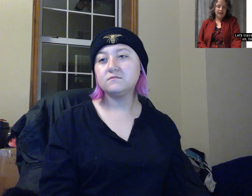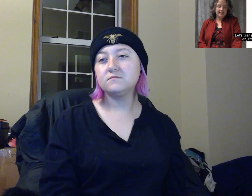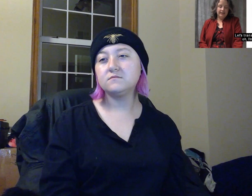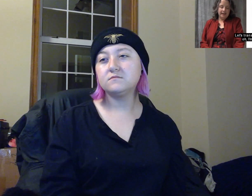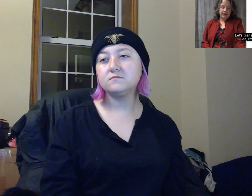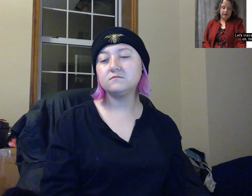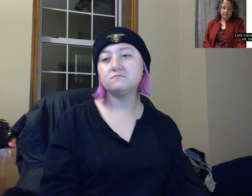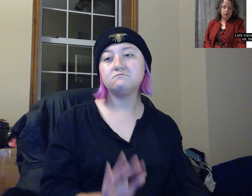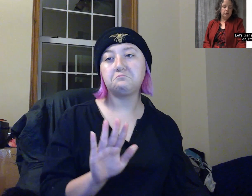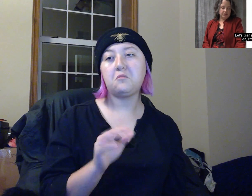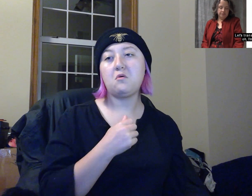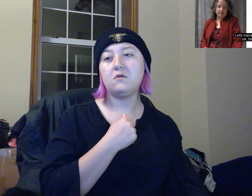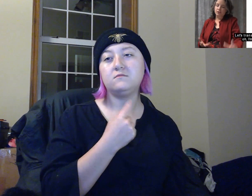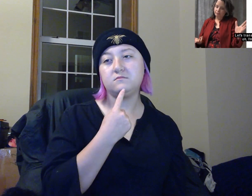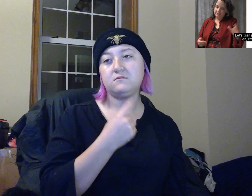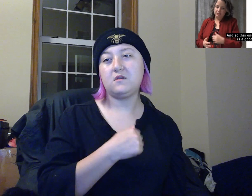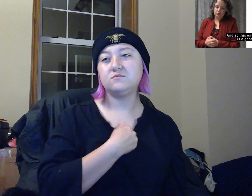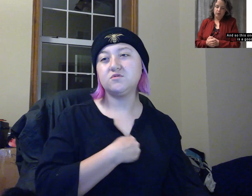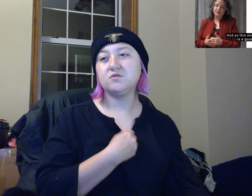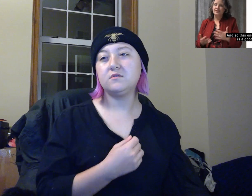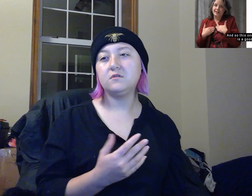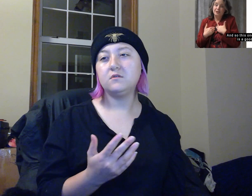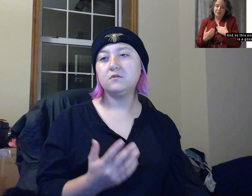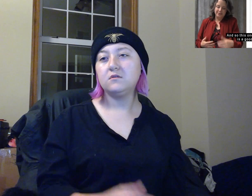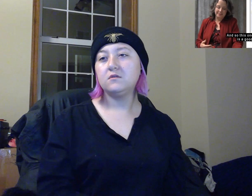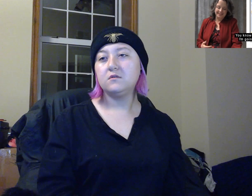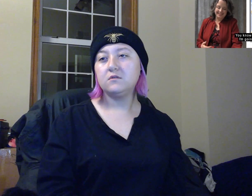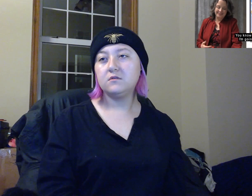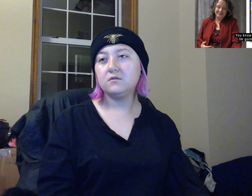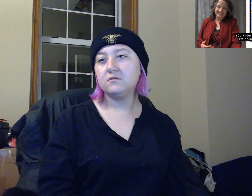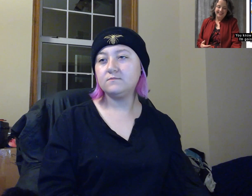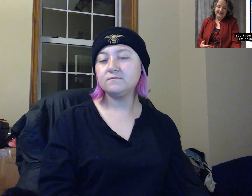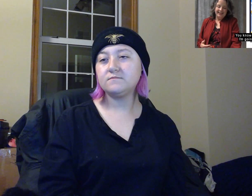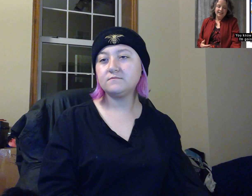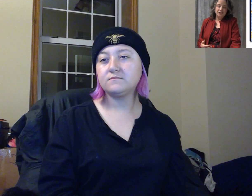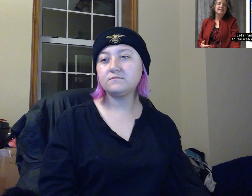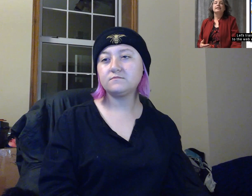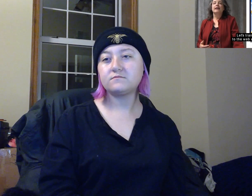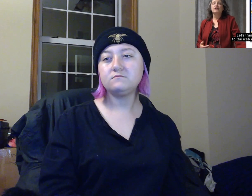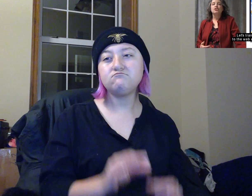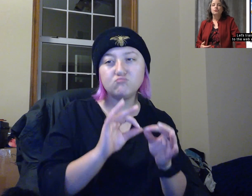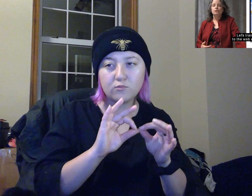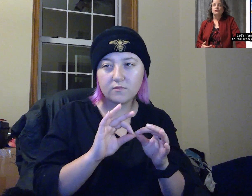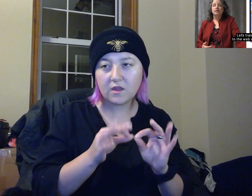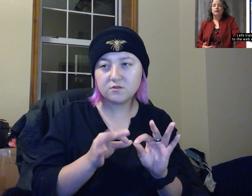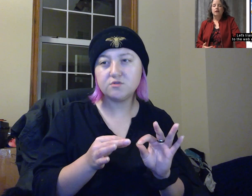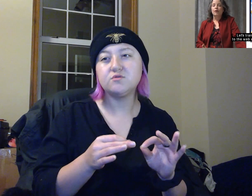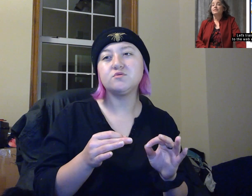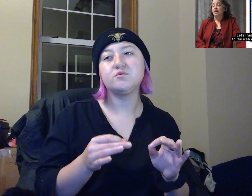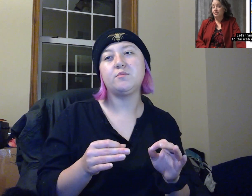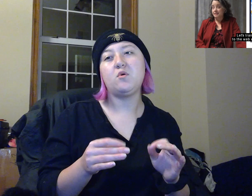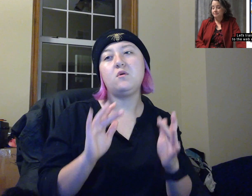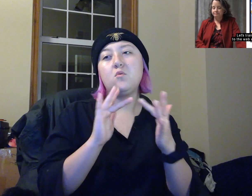Let's translate that. Oh, I'm sorry. And so this is which one is good design. You know which one I'm going to say. Let's translate that to the